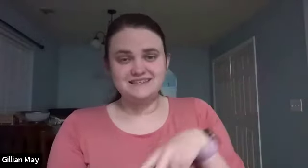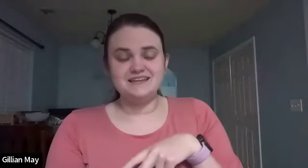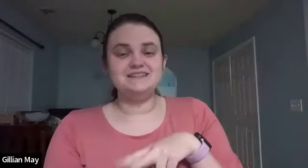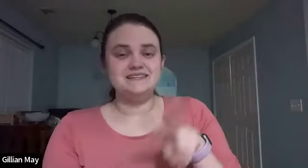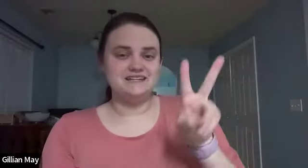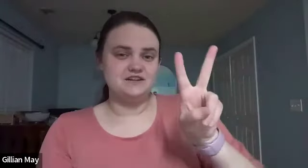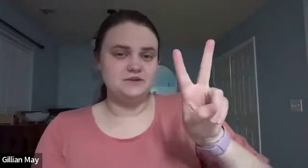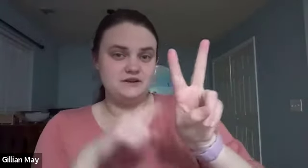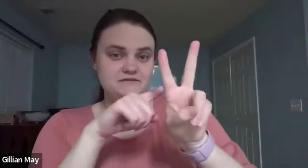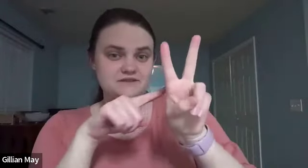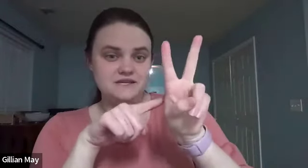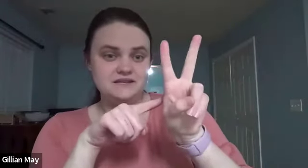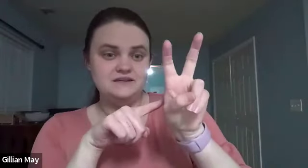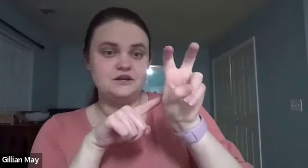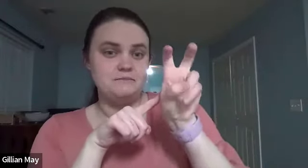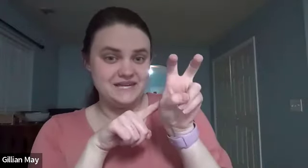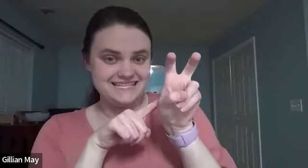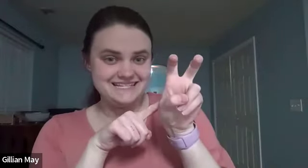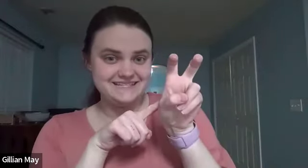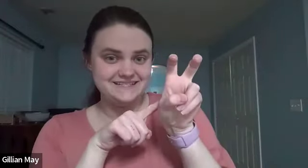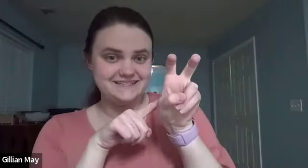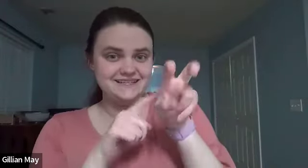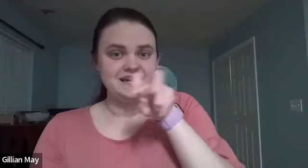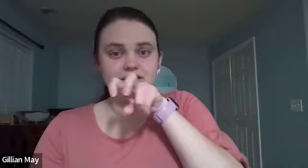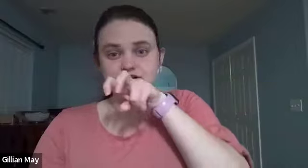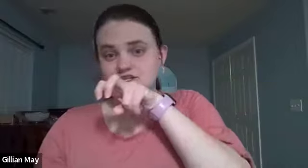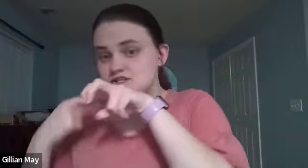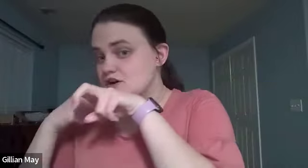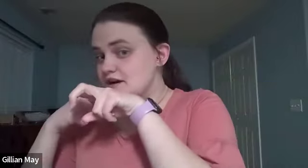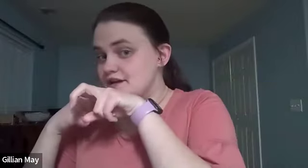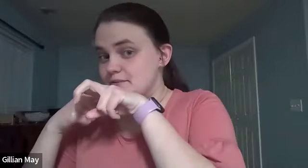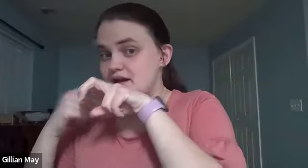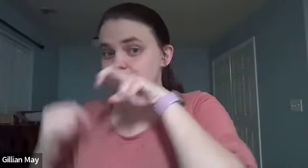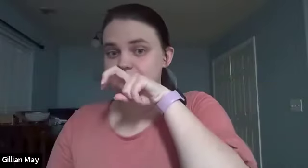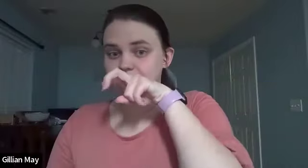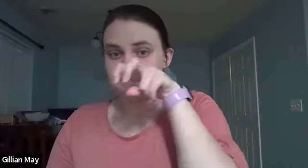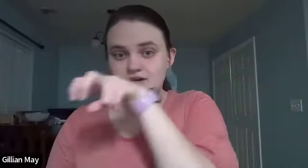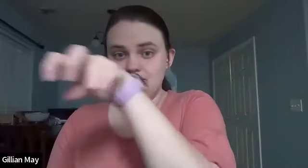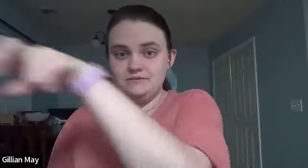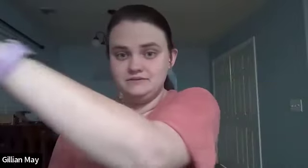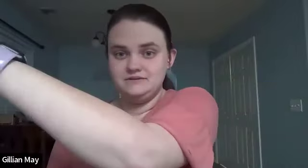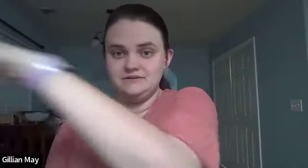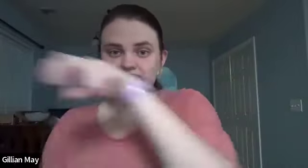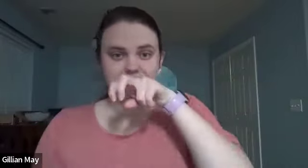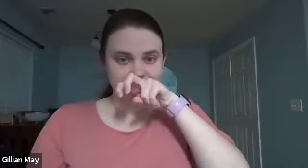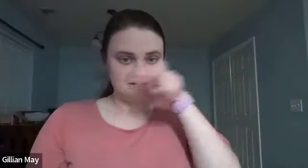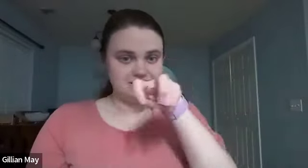said, a snake is going to be, you're going to have this V, you're going to bend it, and you're going to start at your mouth and you're going to go